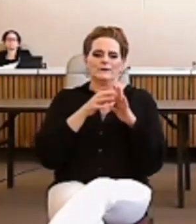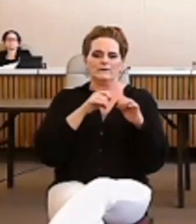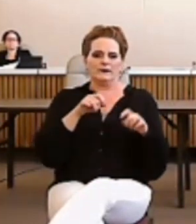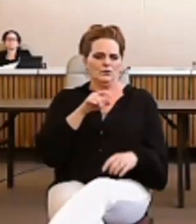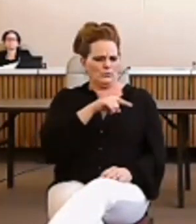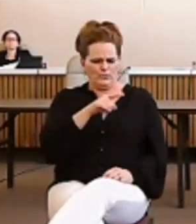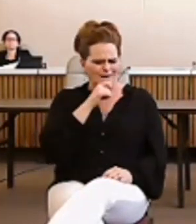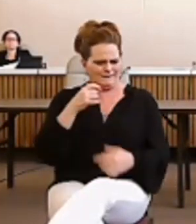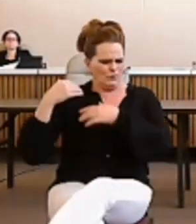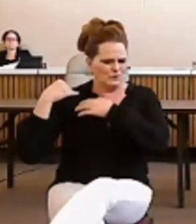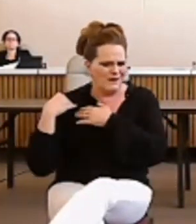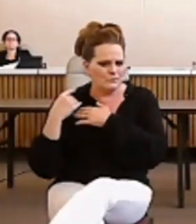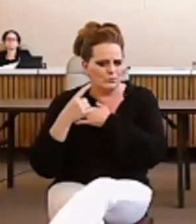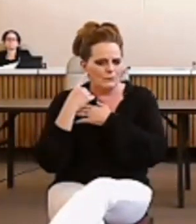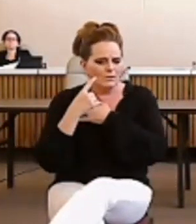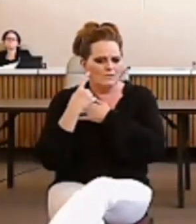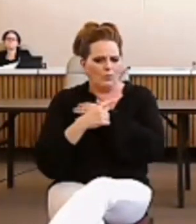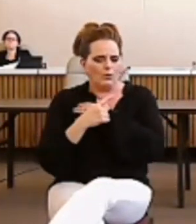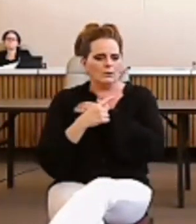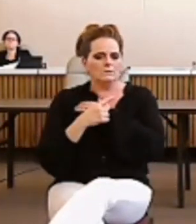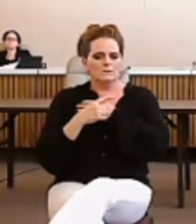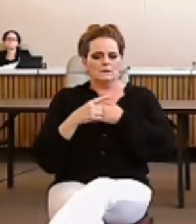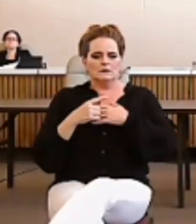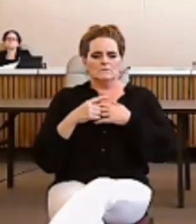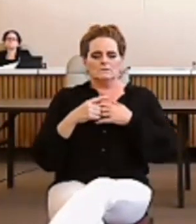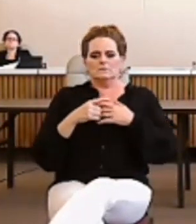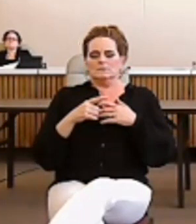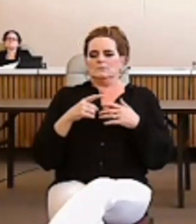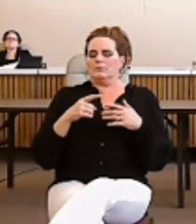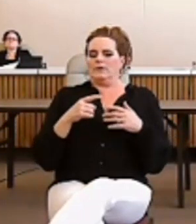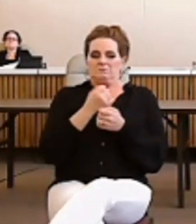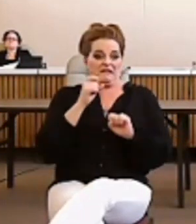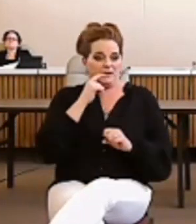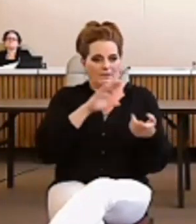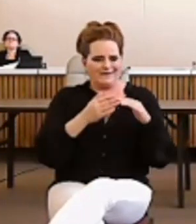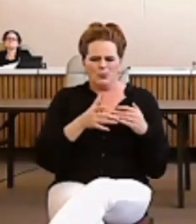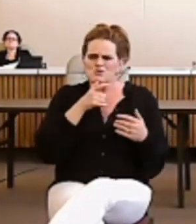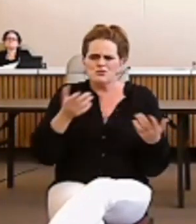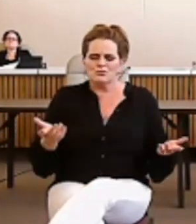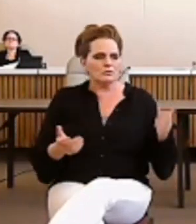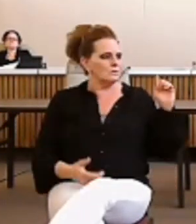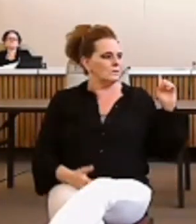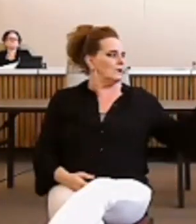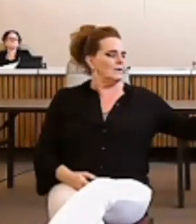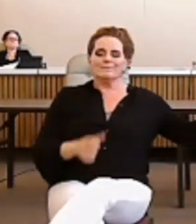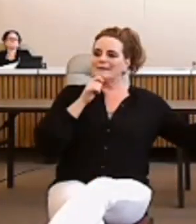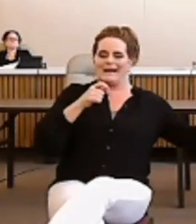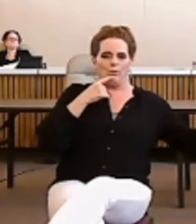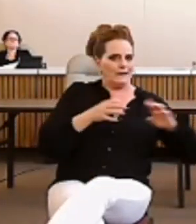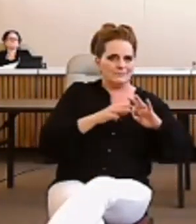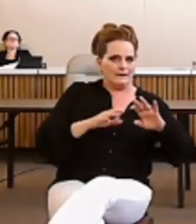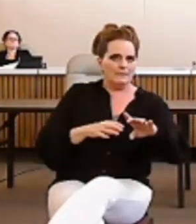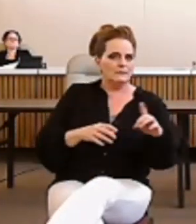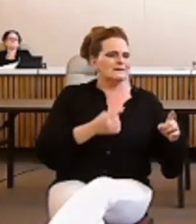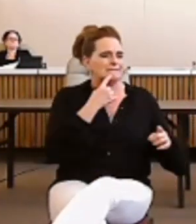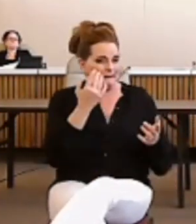aren't responsible for the welfare of the town, who is? I'm not sure. Okay, repeat what